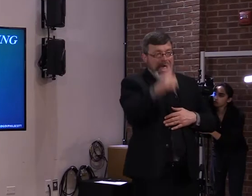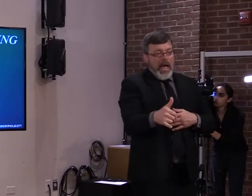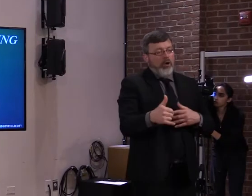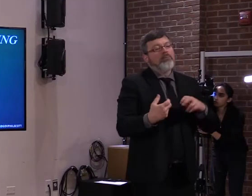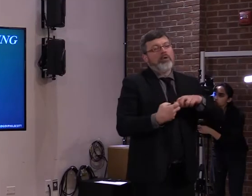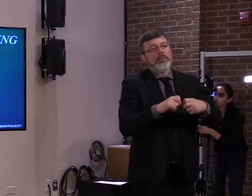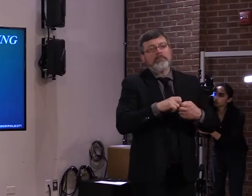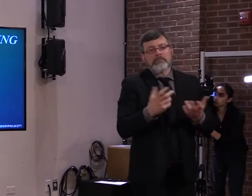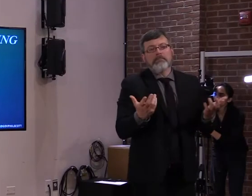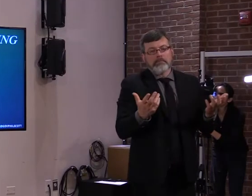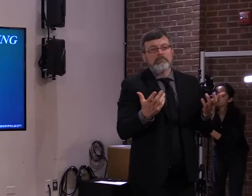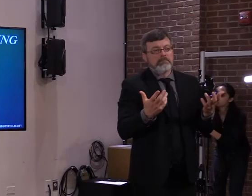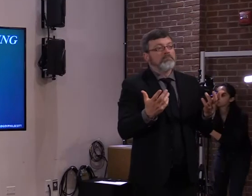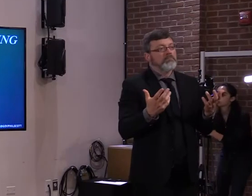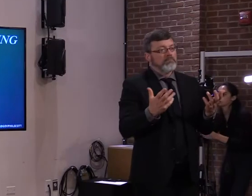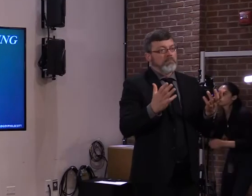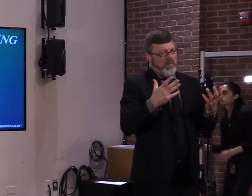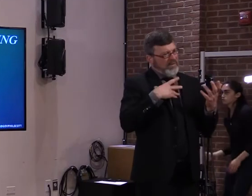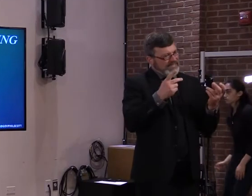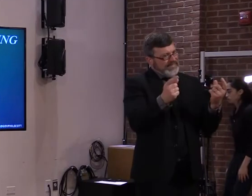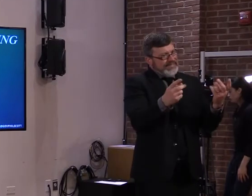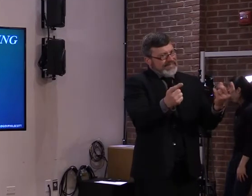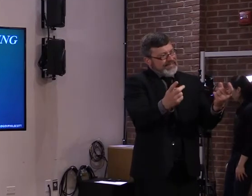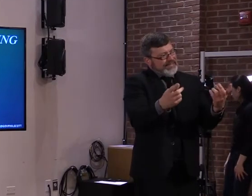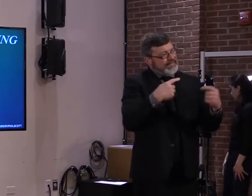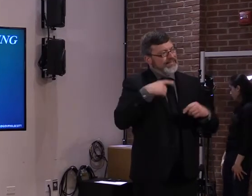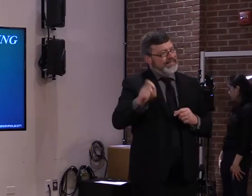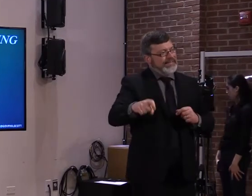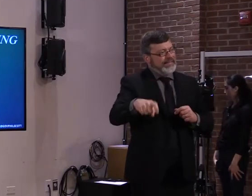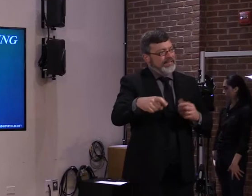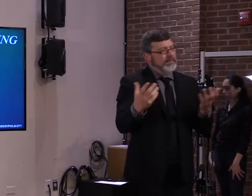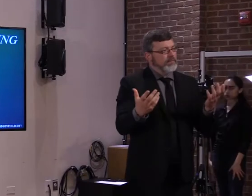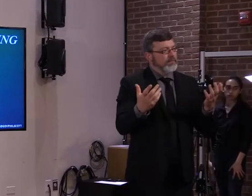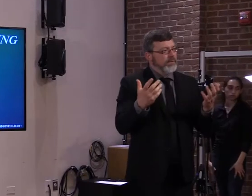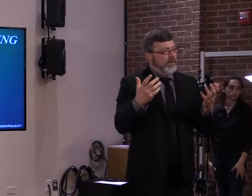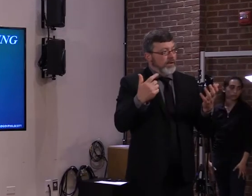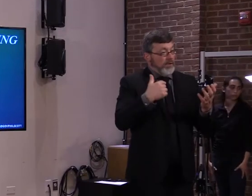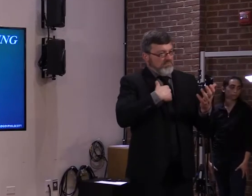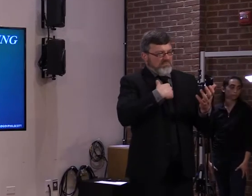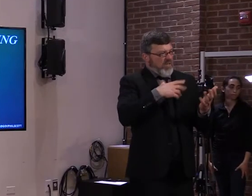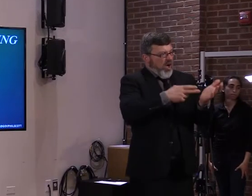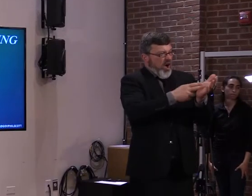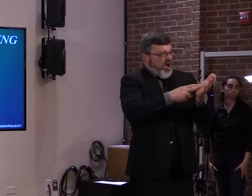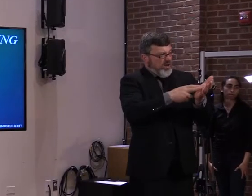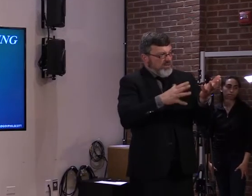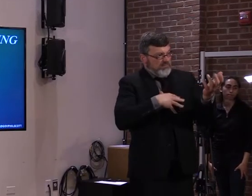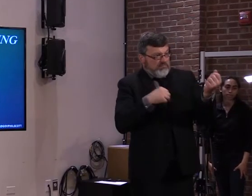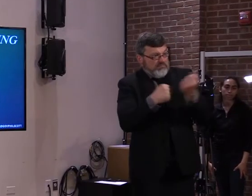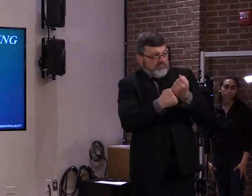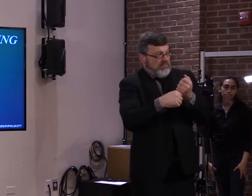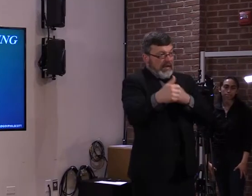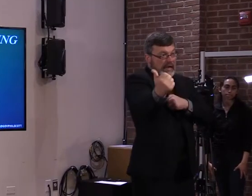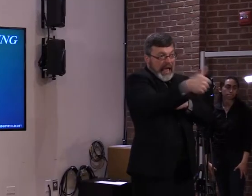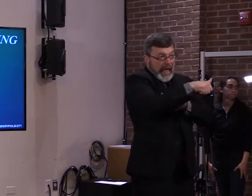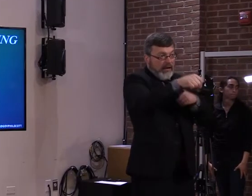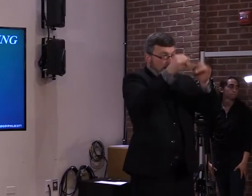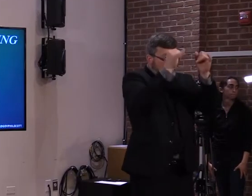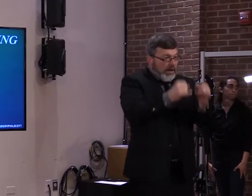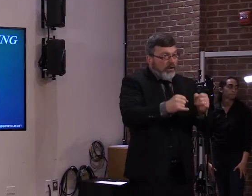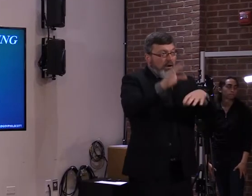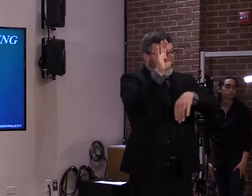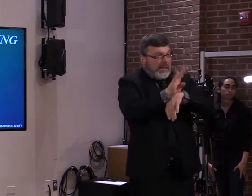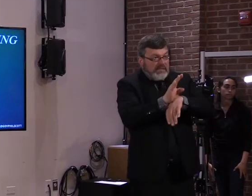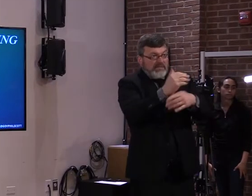as Secretary of AHS, I would be in support of anything that can move that along as fast as it can.